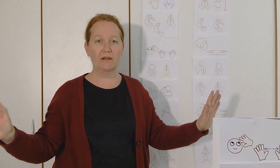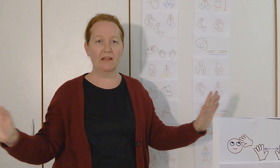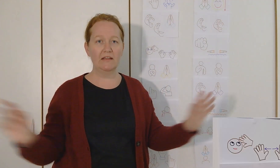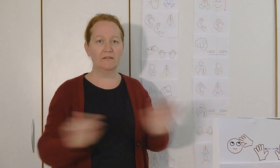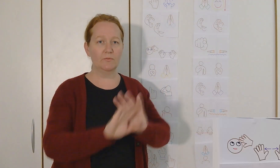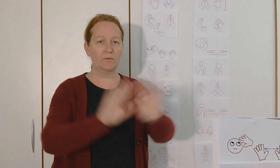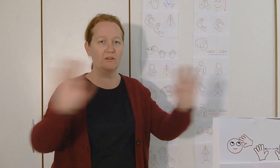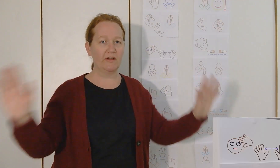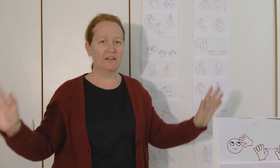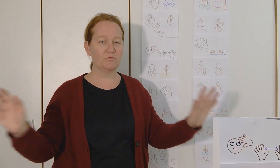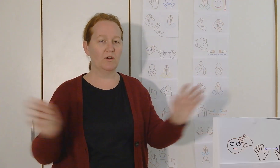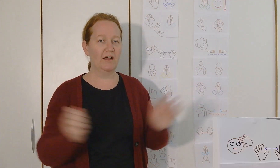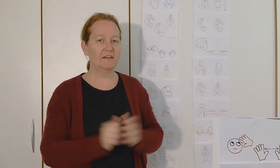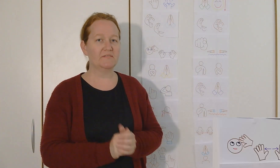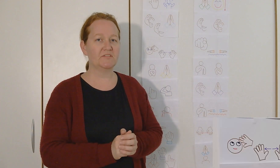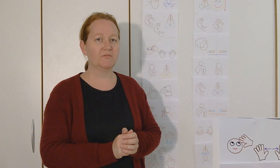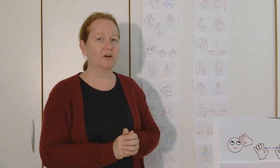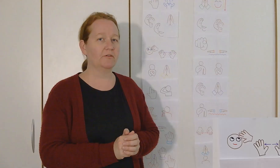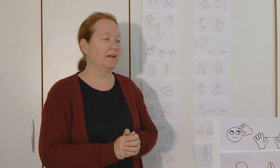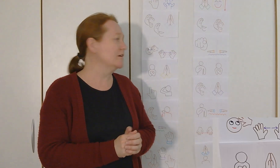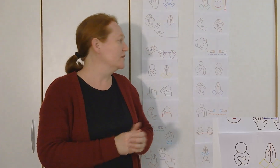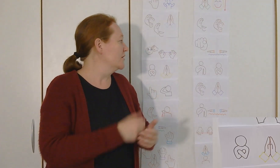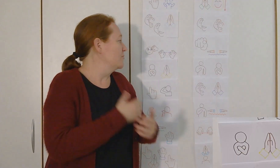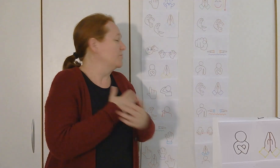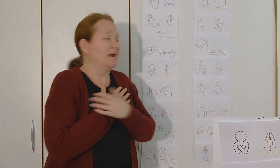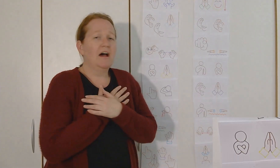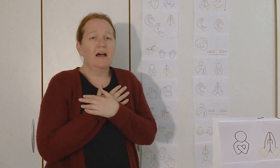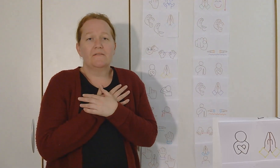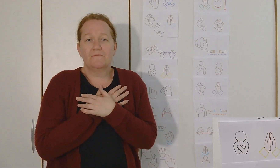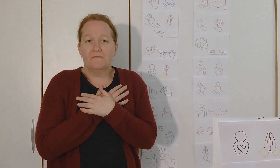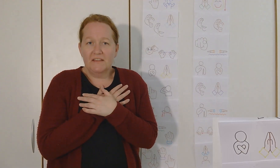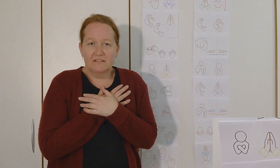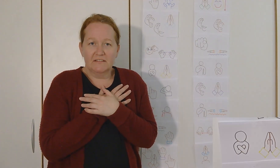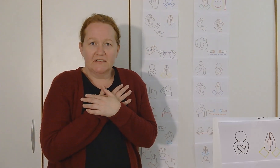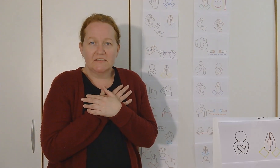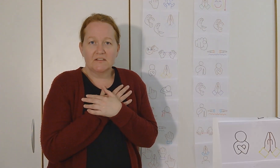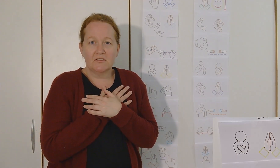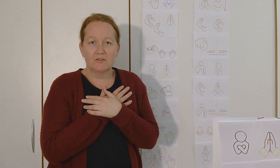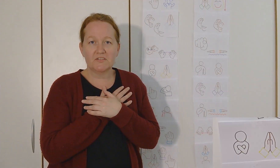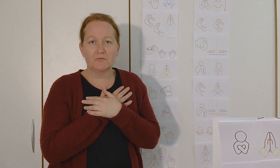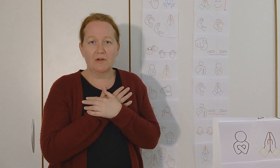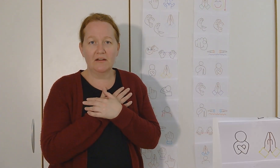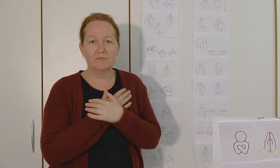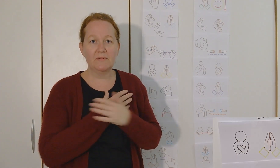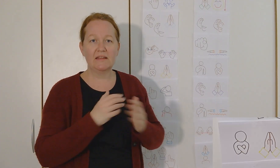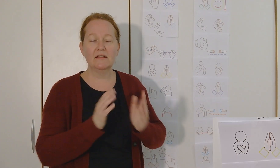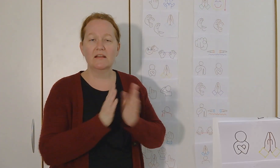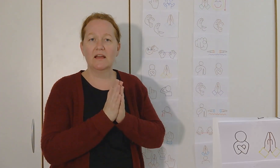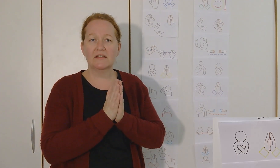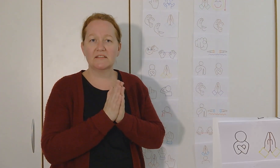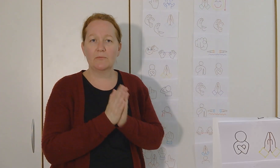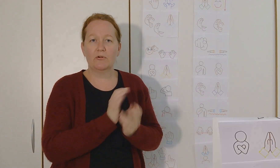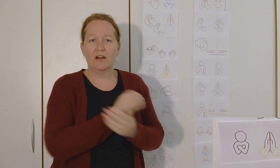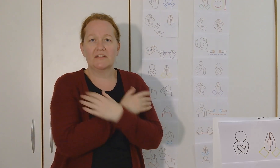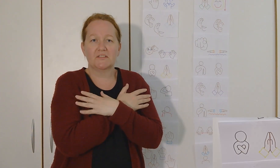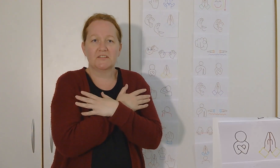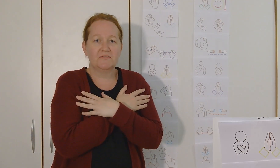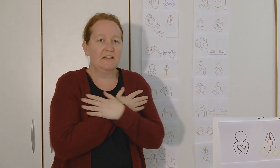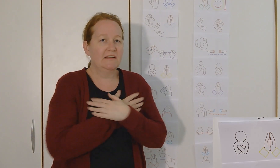away, putting your hands wide as if it's far away. But I feel it close around me as I pray. So this feeling that